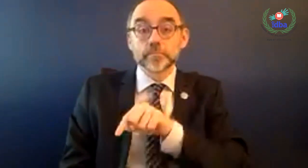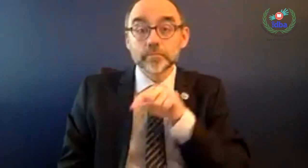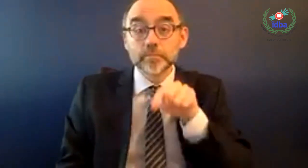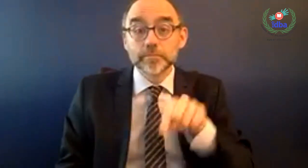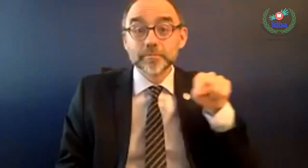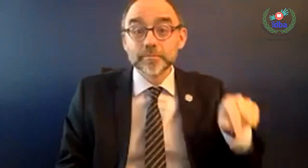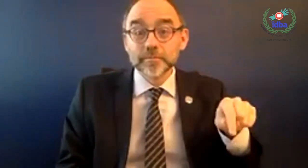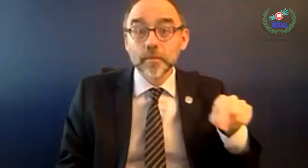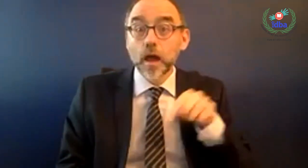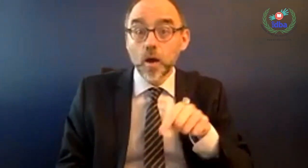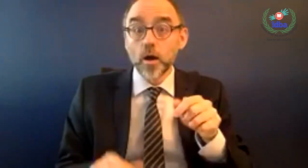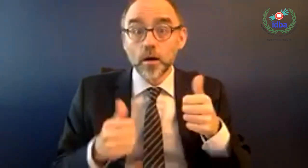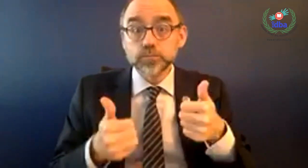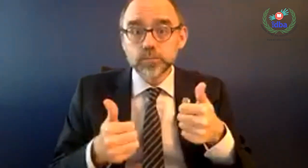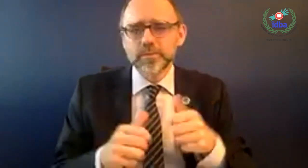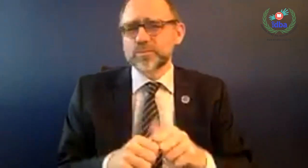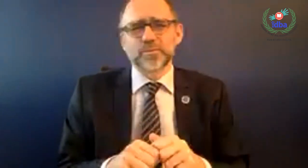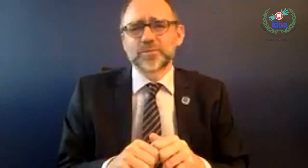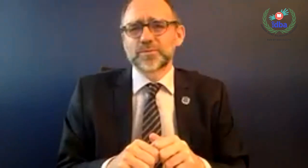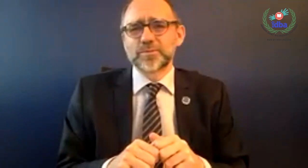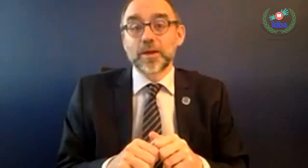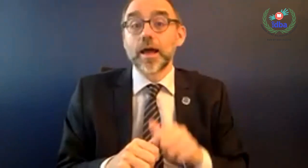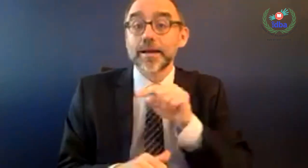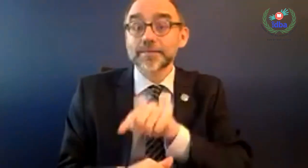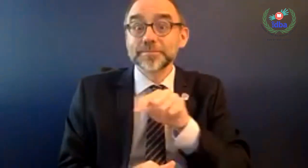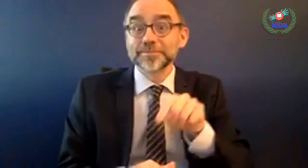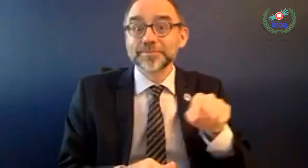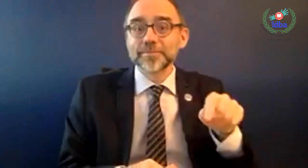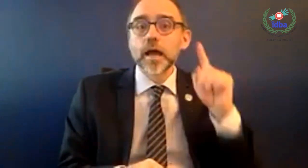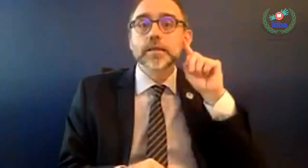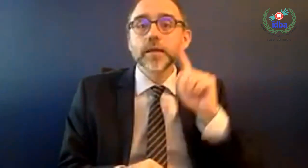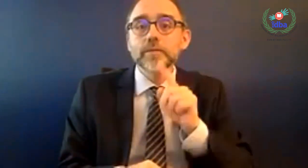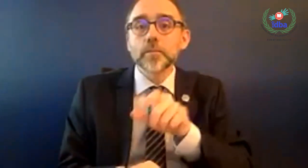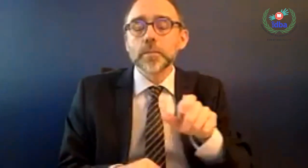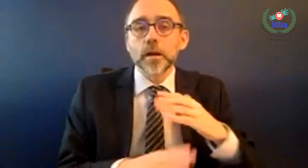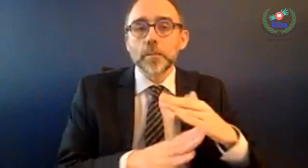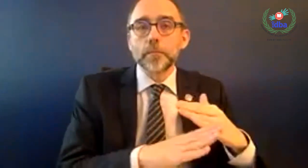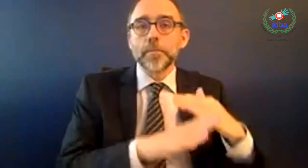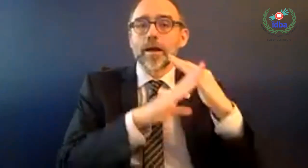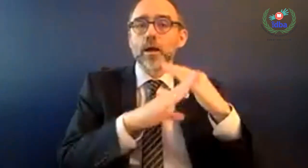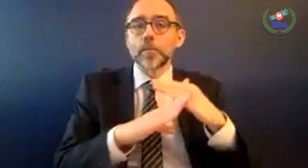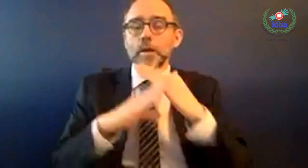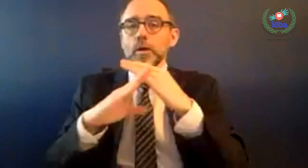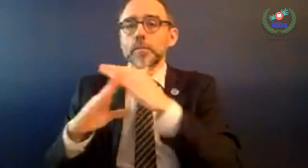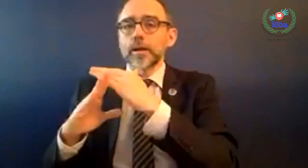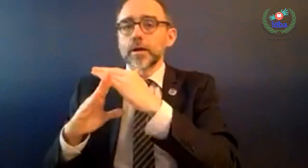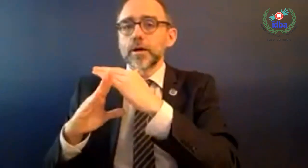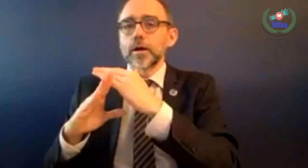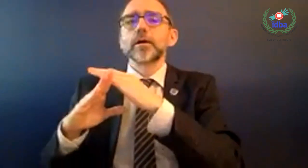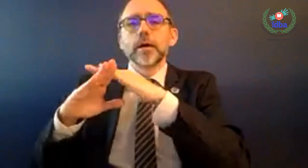again. So in these areas, if such things are happening, it is not good. So that's a big